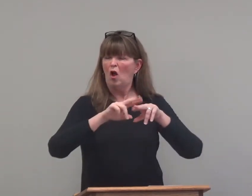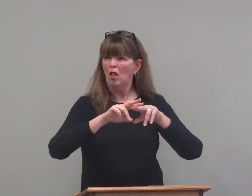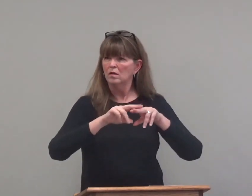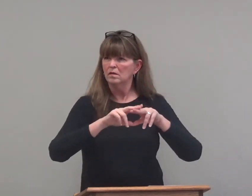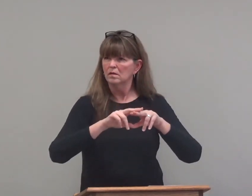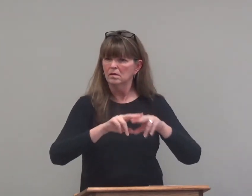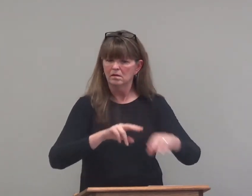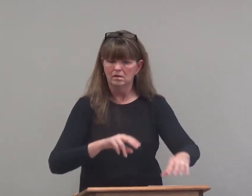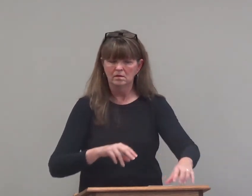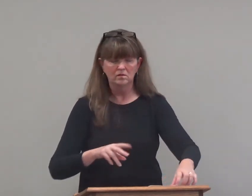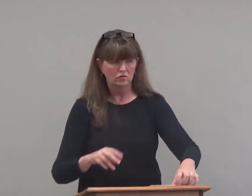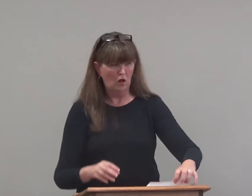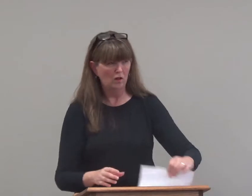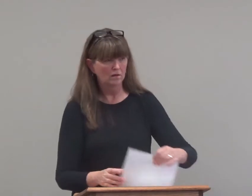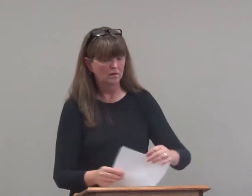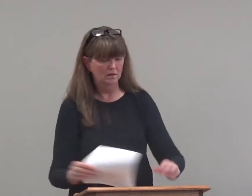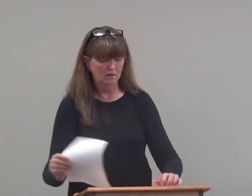And we all become salt.